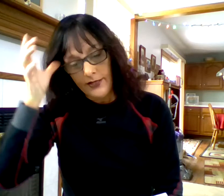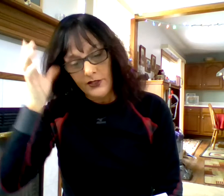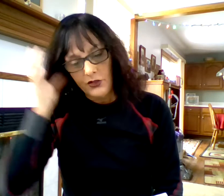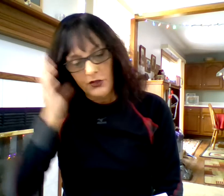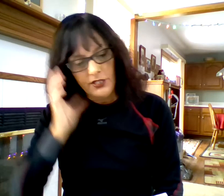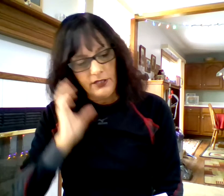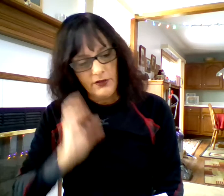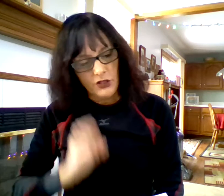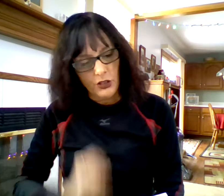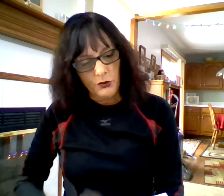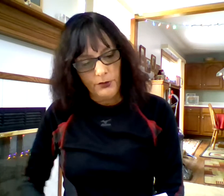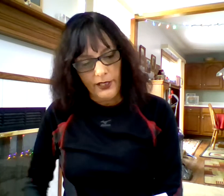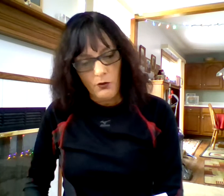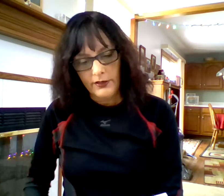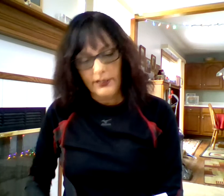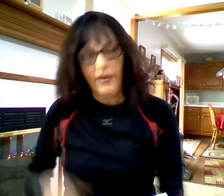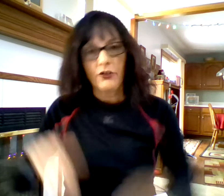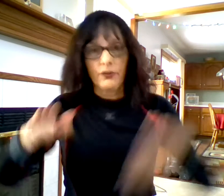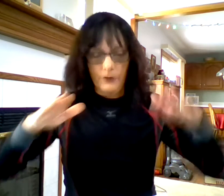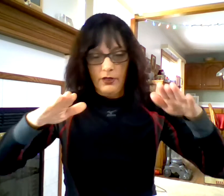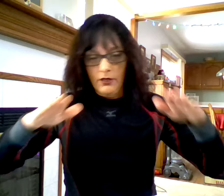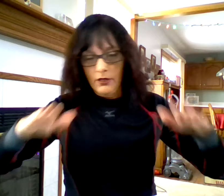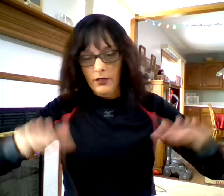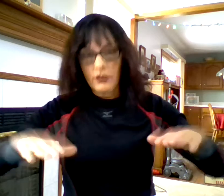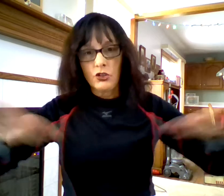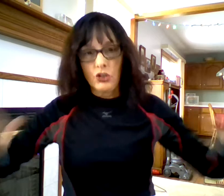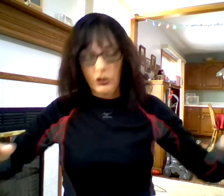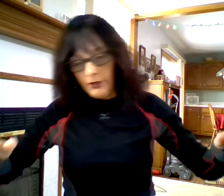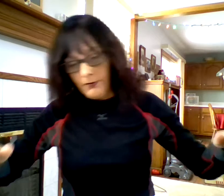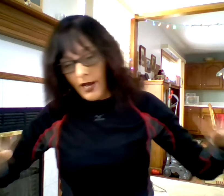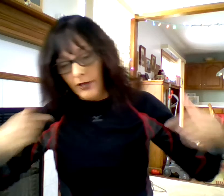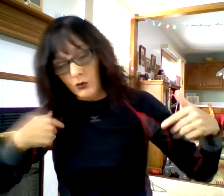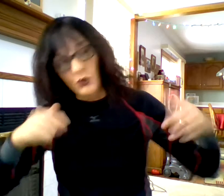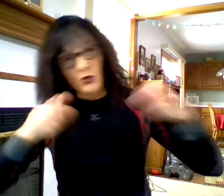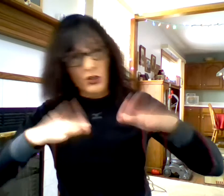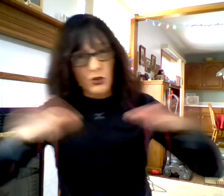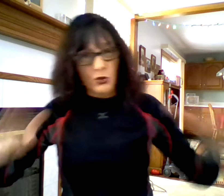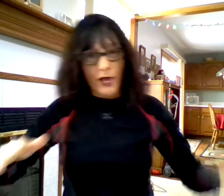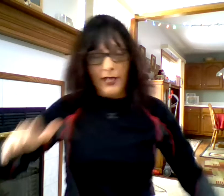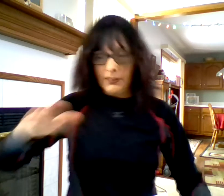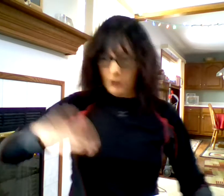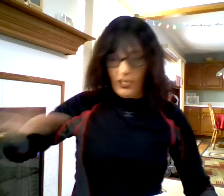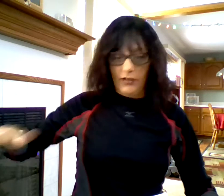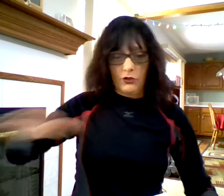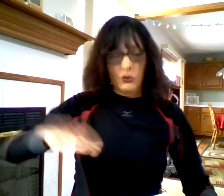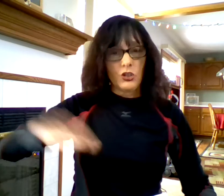Sentence 13, the children play well together. Children, I use usually two hands, but you can do